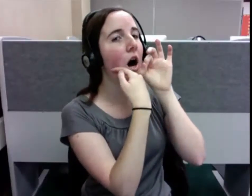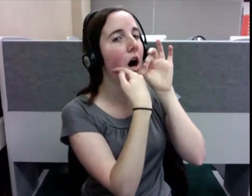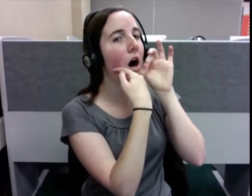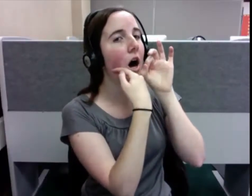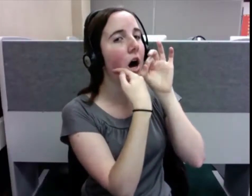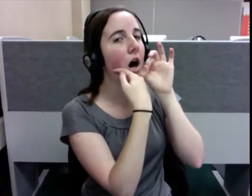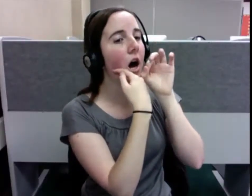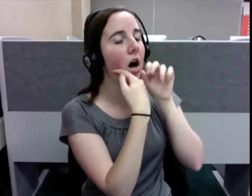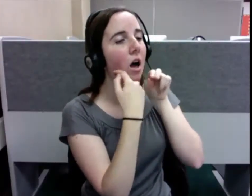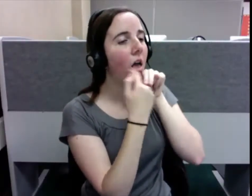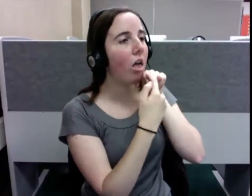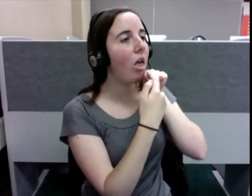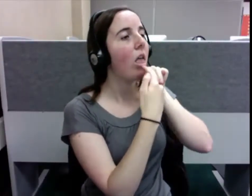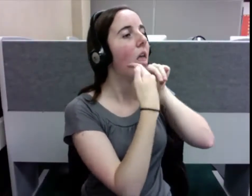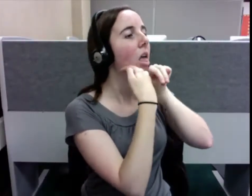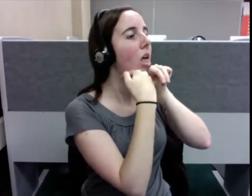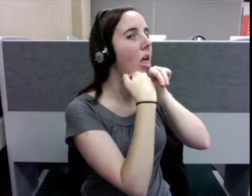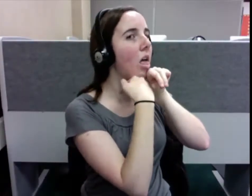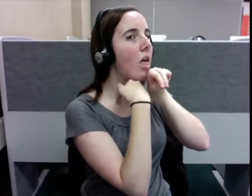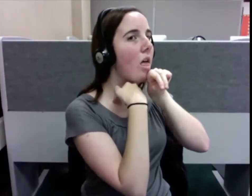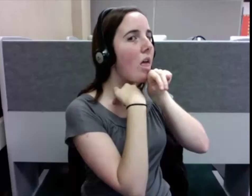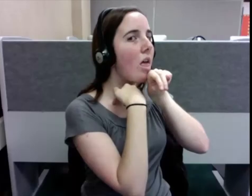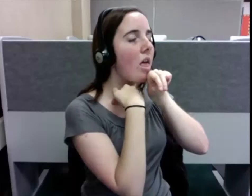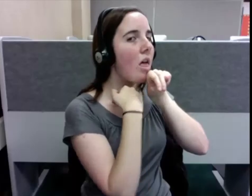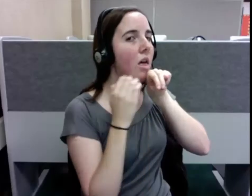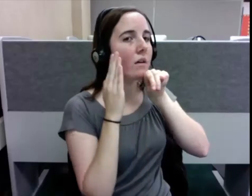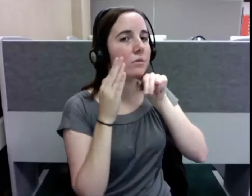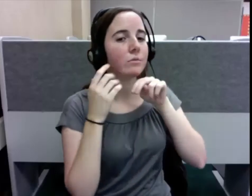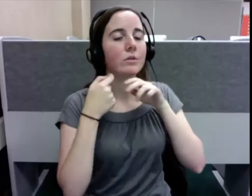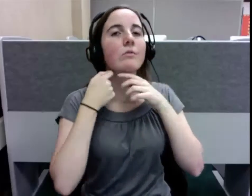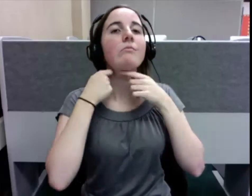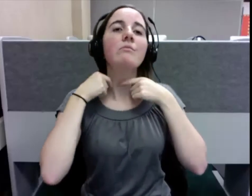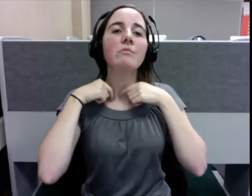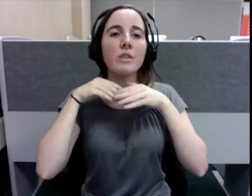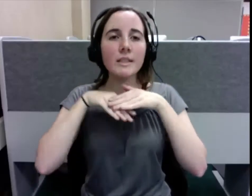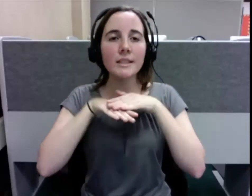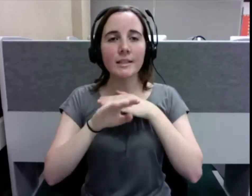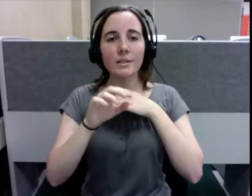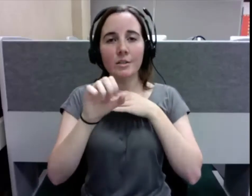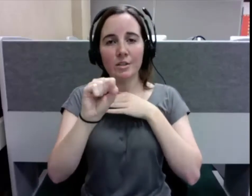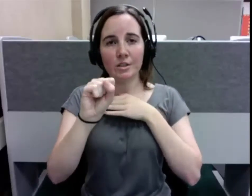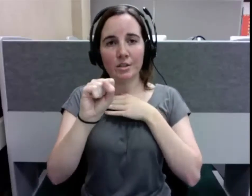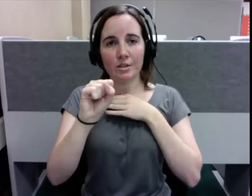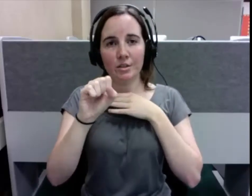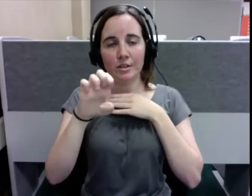across the back of your tongue, and he will insert it down all the way down your